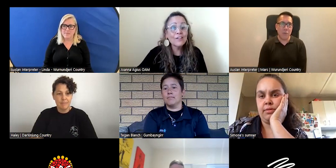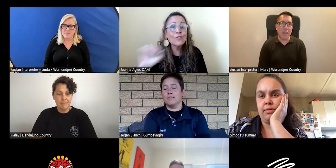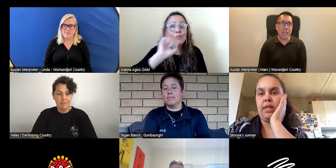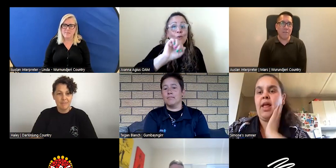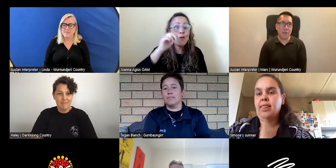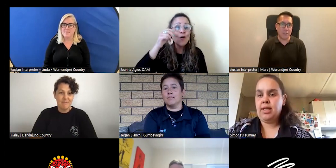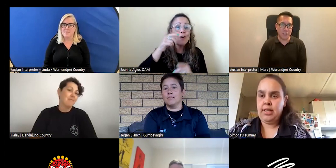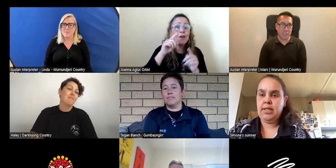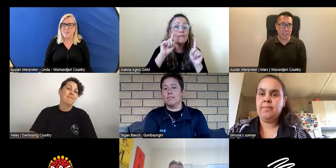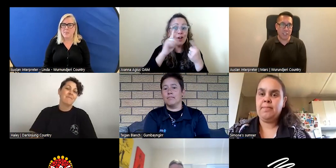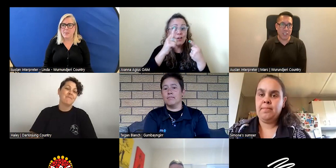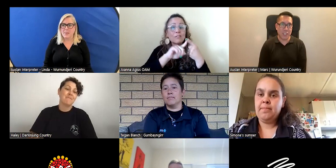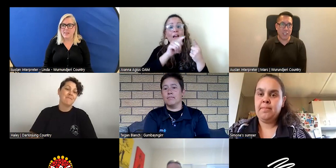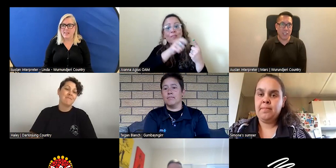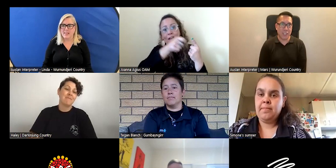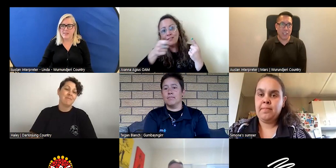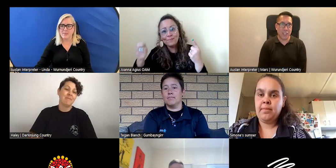We'll start with Hayley first.